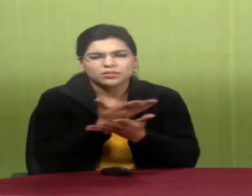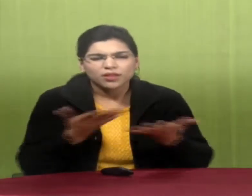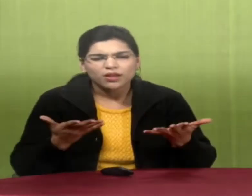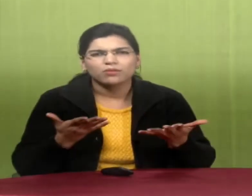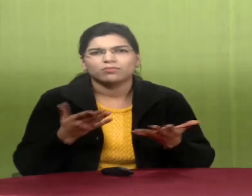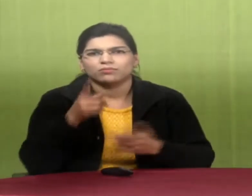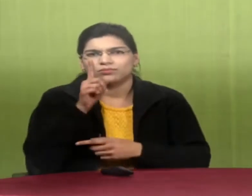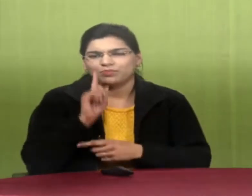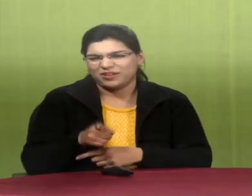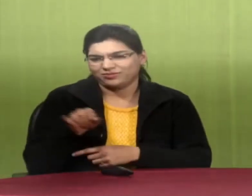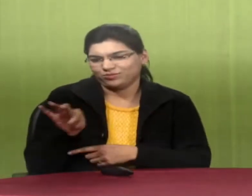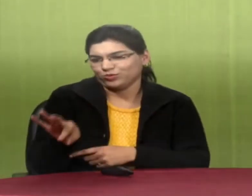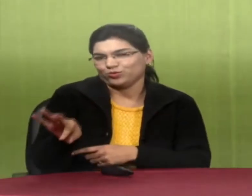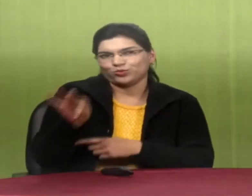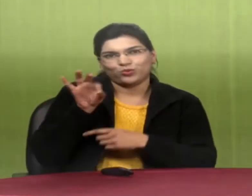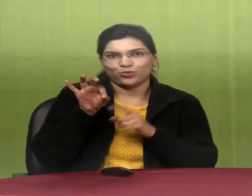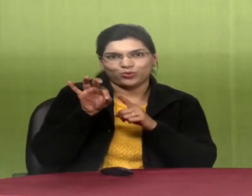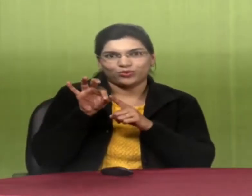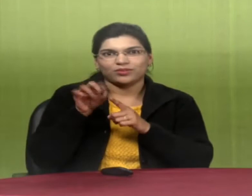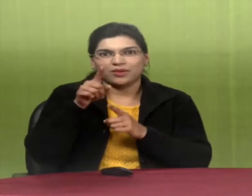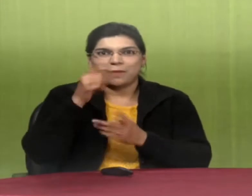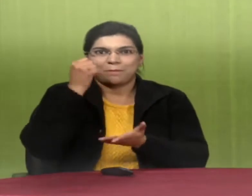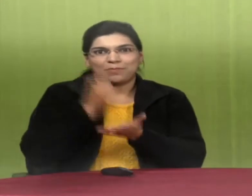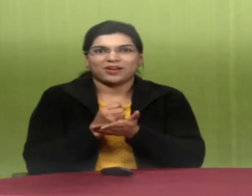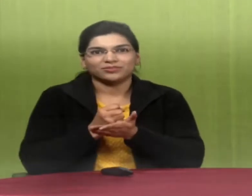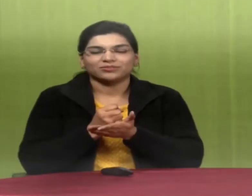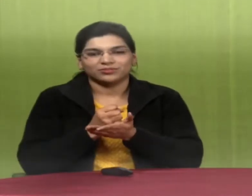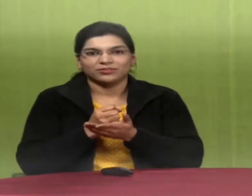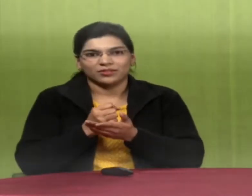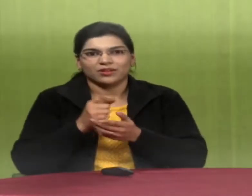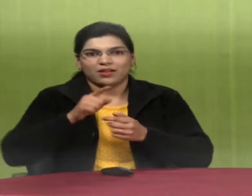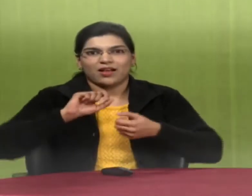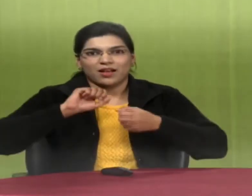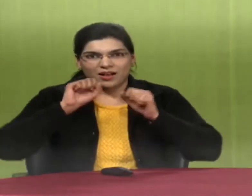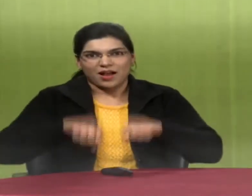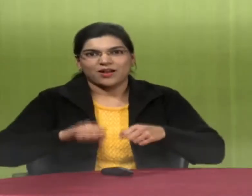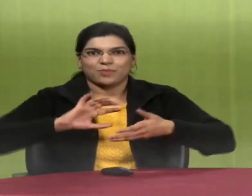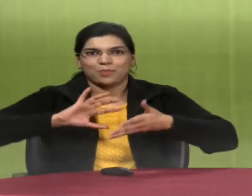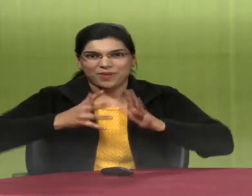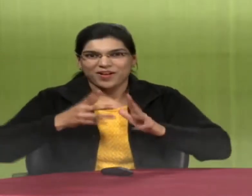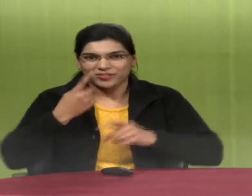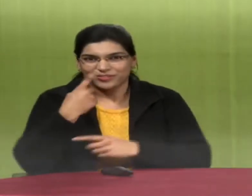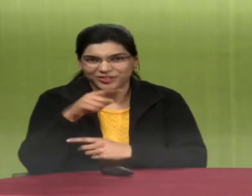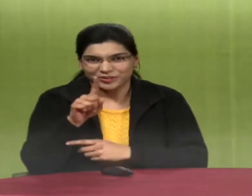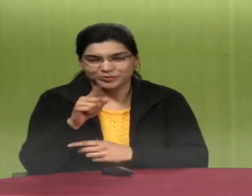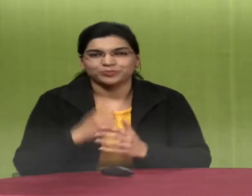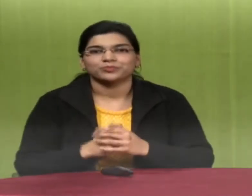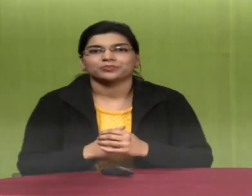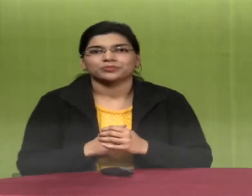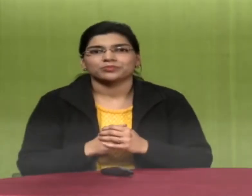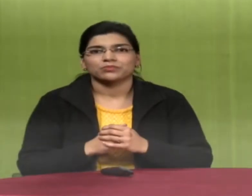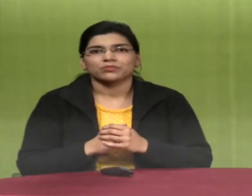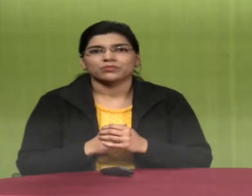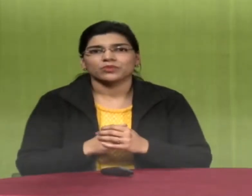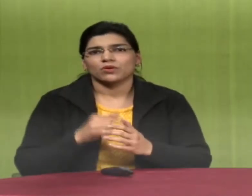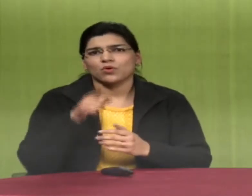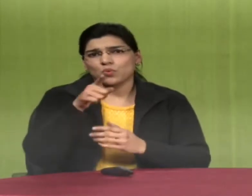You must have had to make choices sometimes. Do you ever feel unsure of your